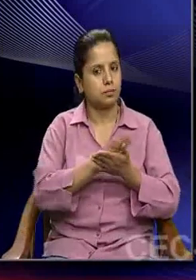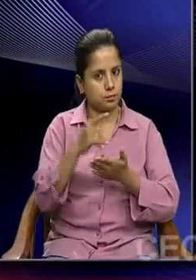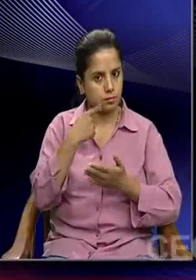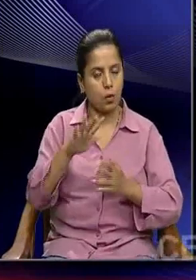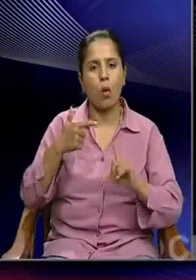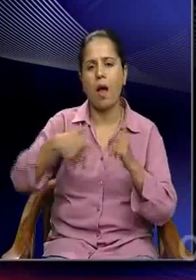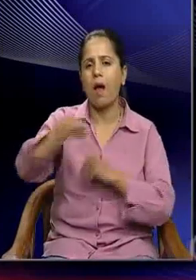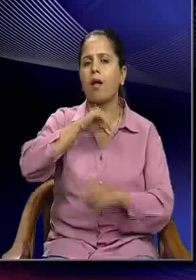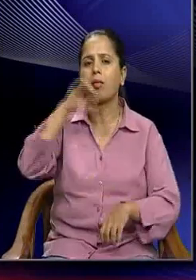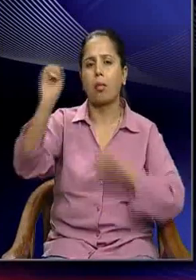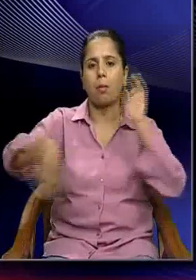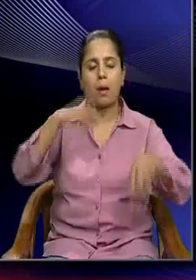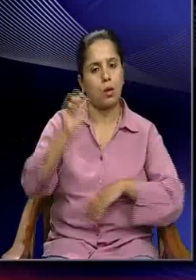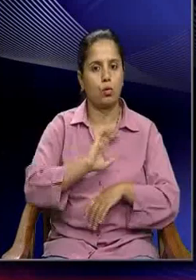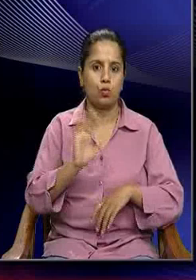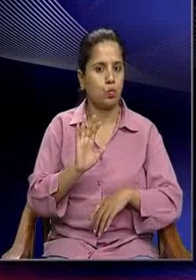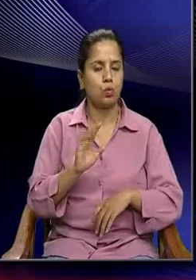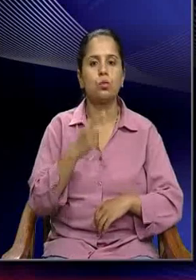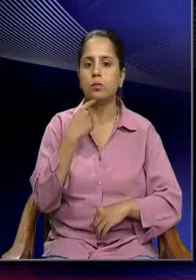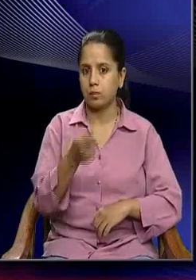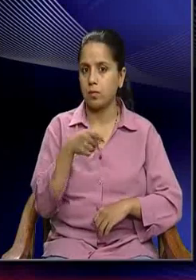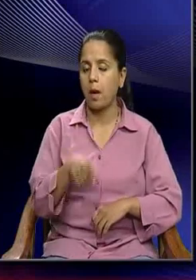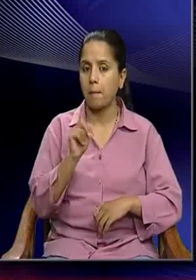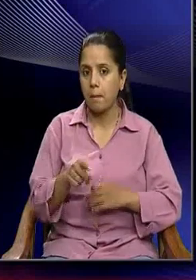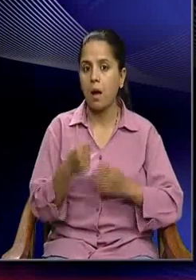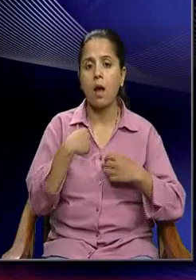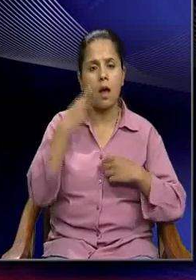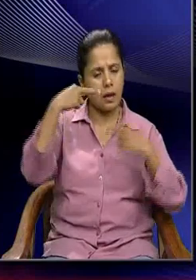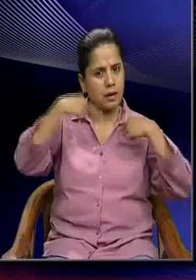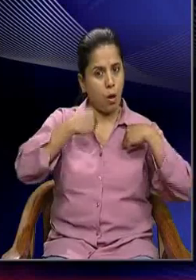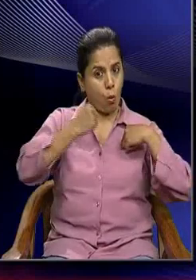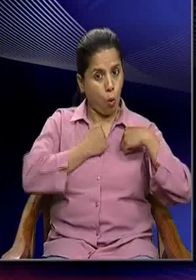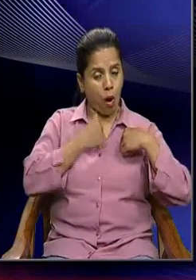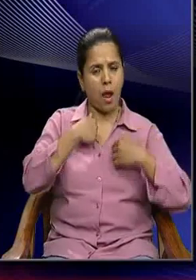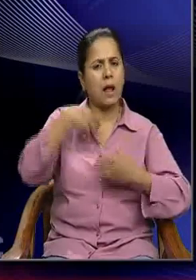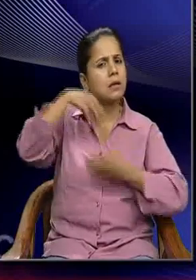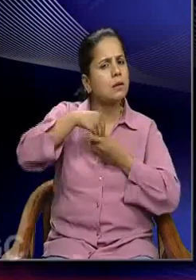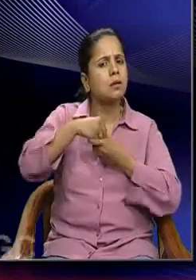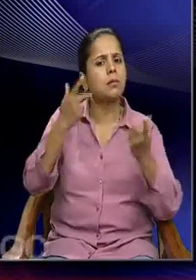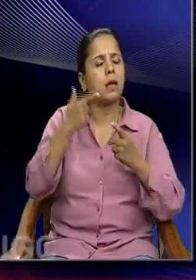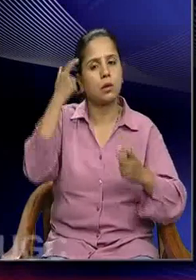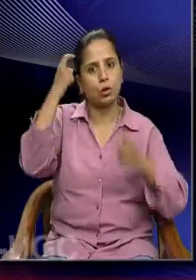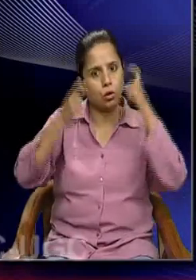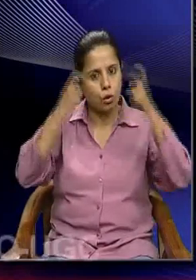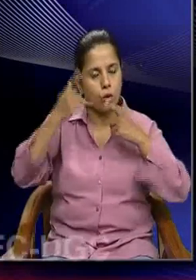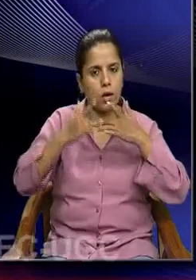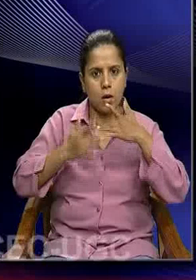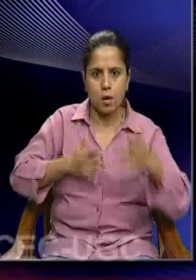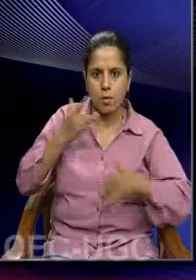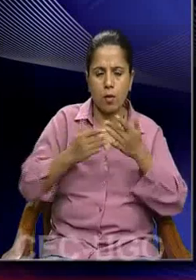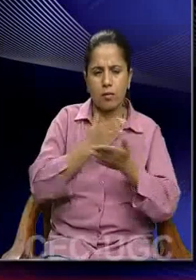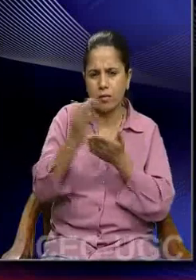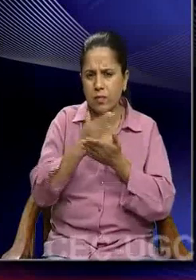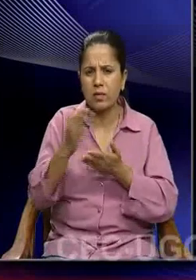And internally, it refers to purifying our thoughts, our emotions, and